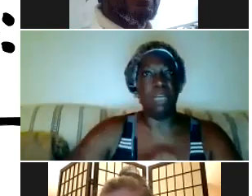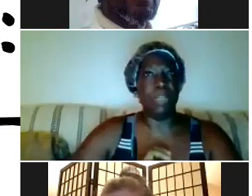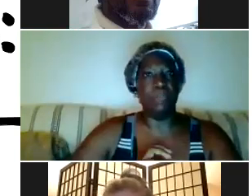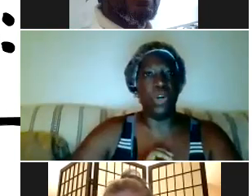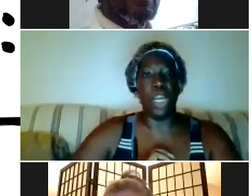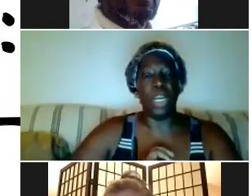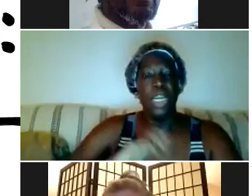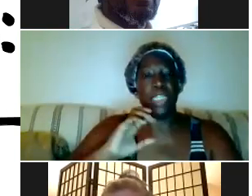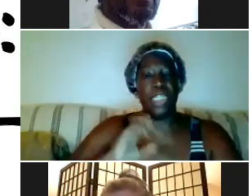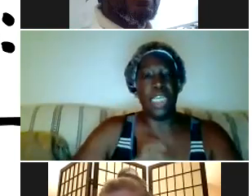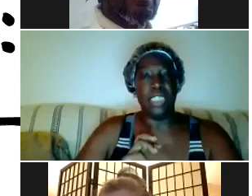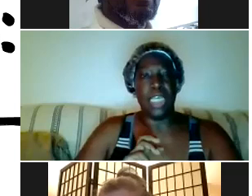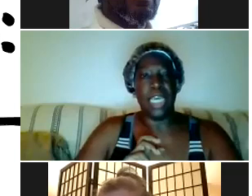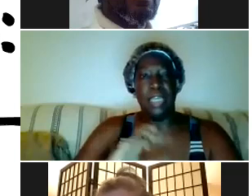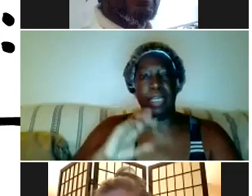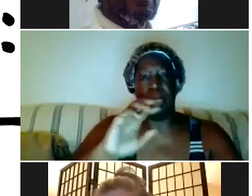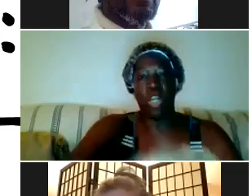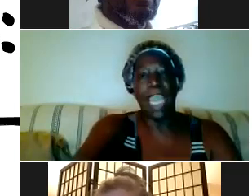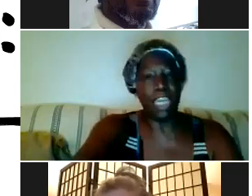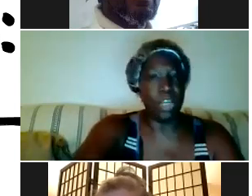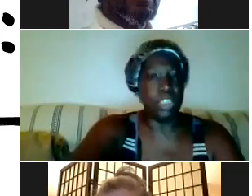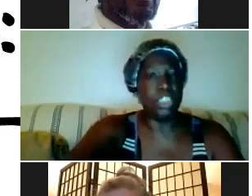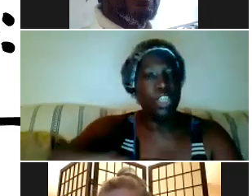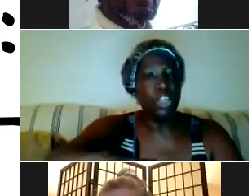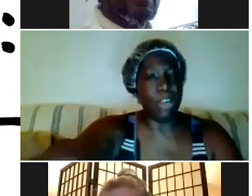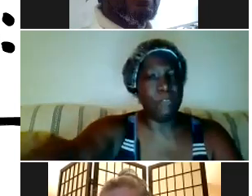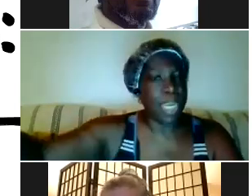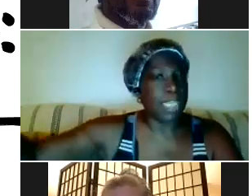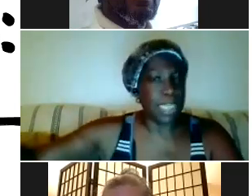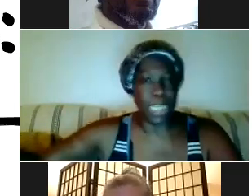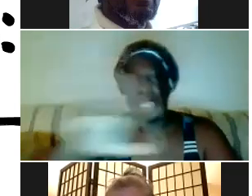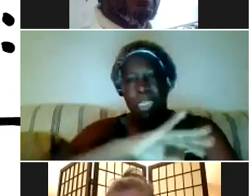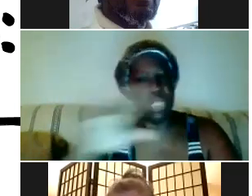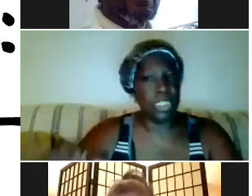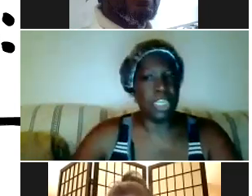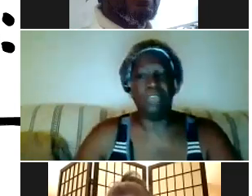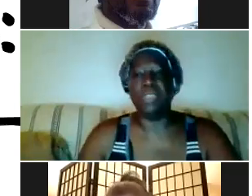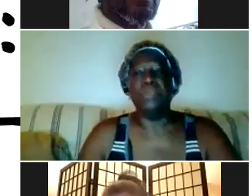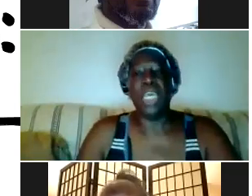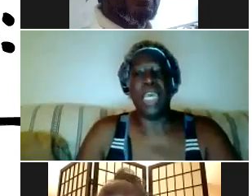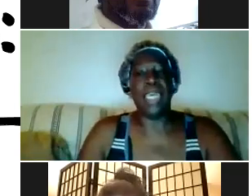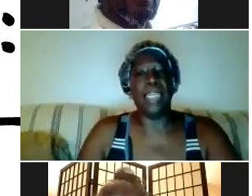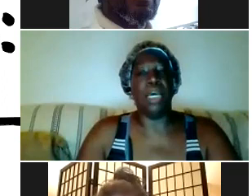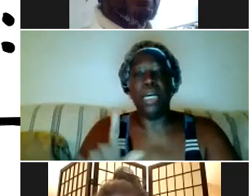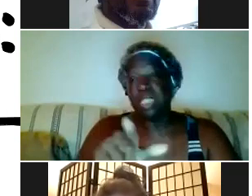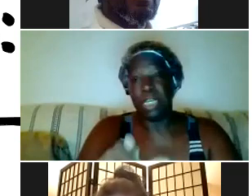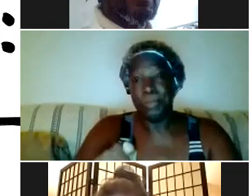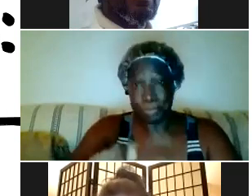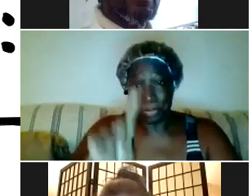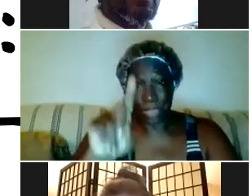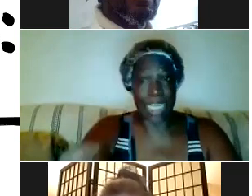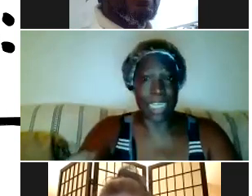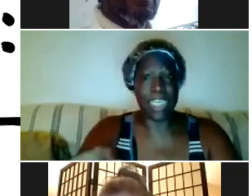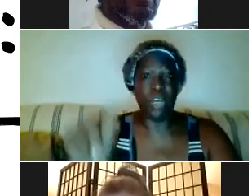have a couple of more things that are added on to your referent at the end and all this stuff. And